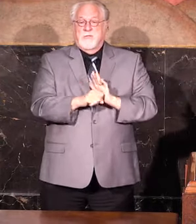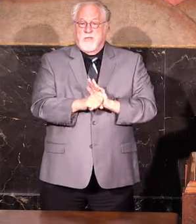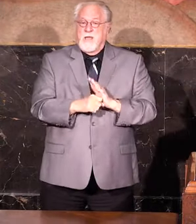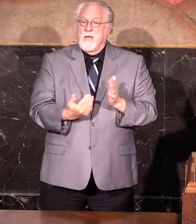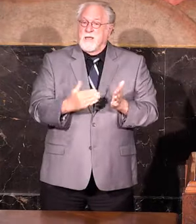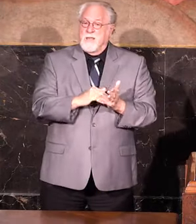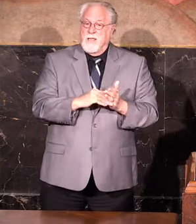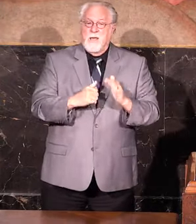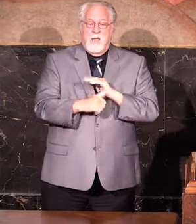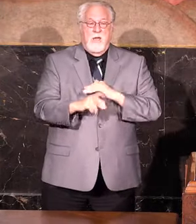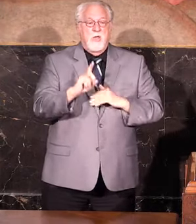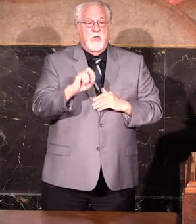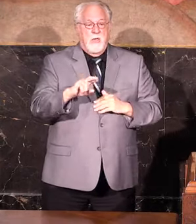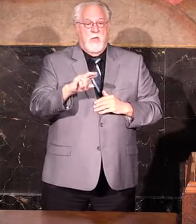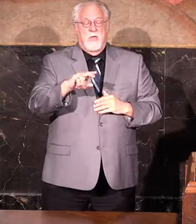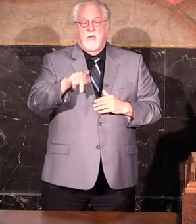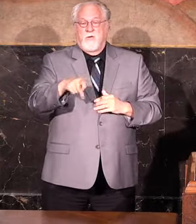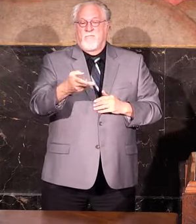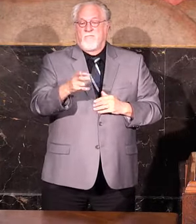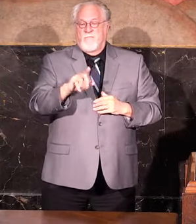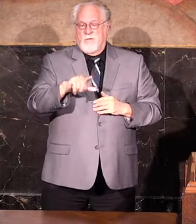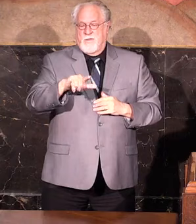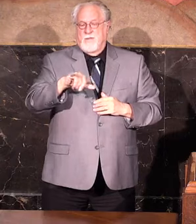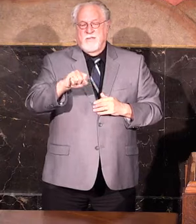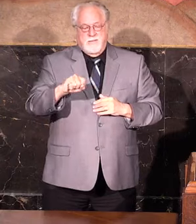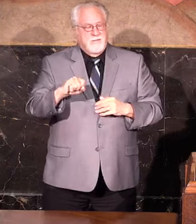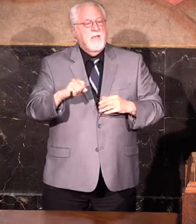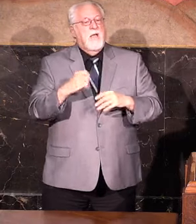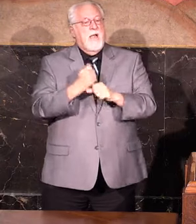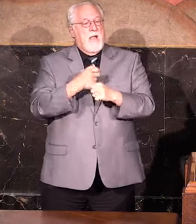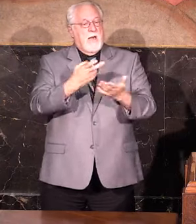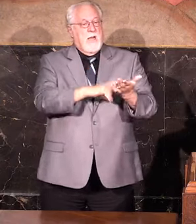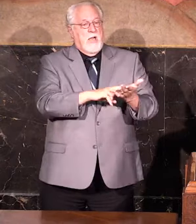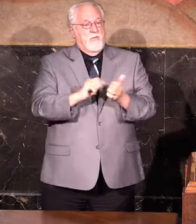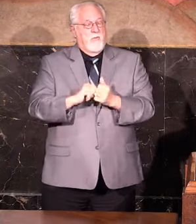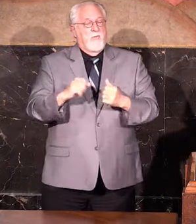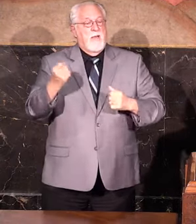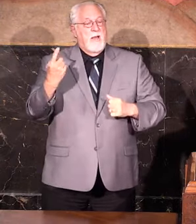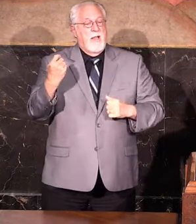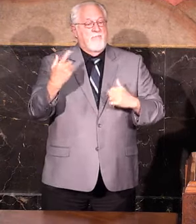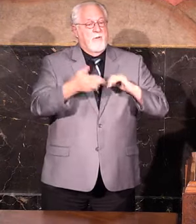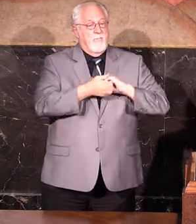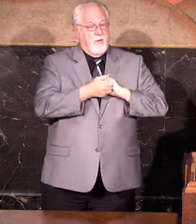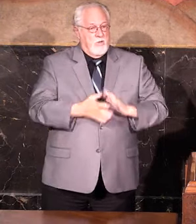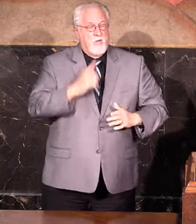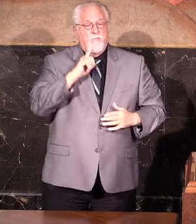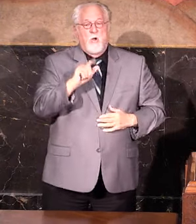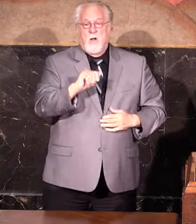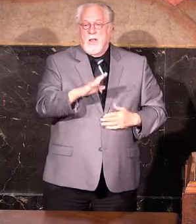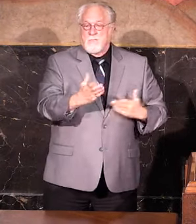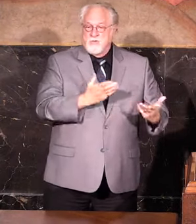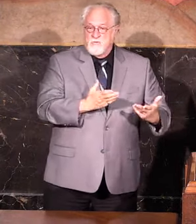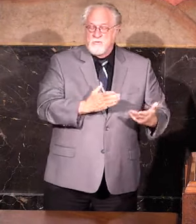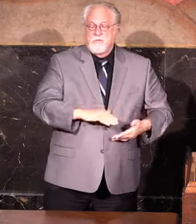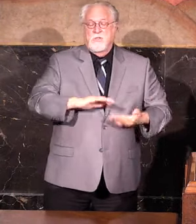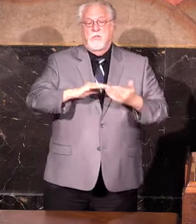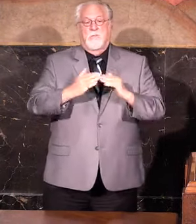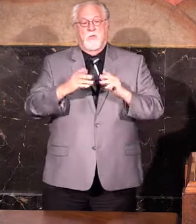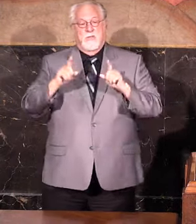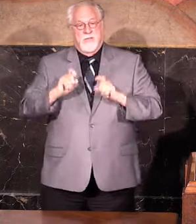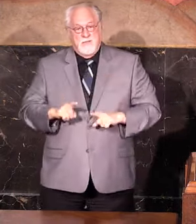again, under Dr. Phillips's leadership, has recently executed contracts with 11 partners for lab services, community